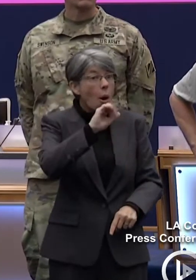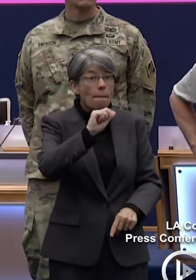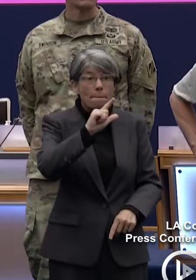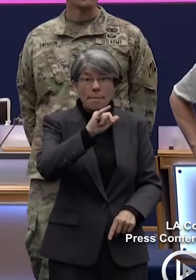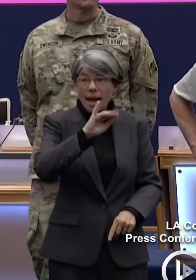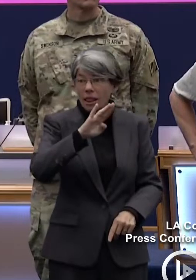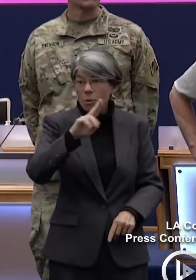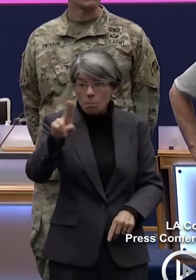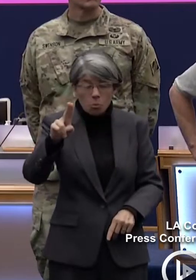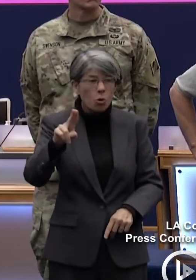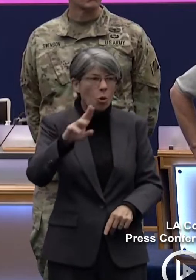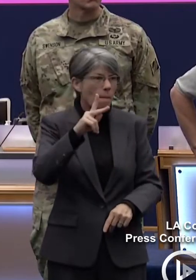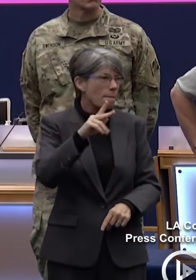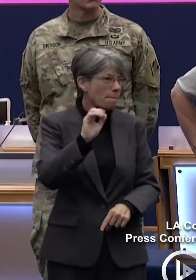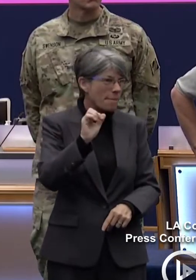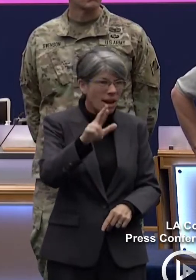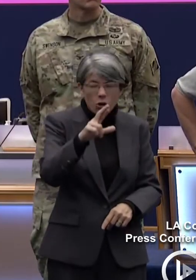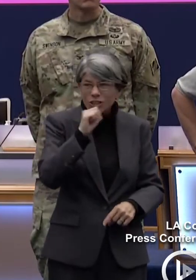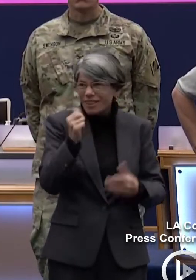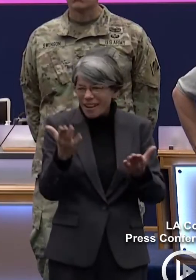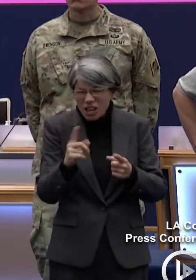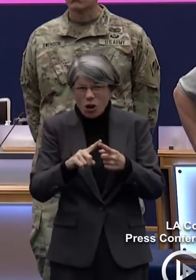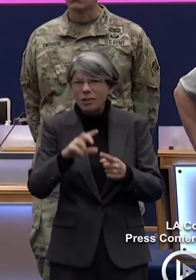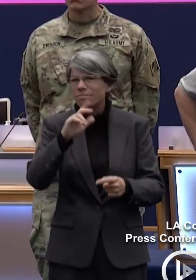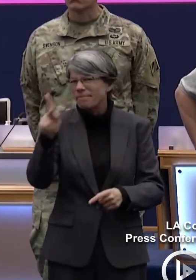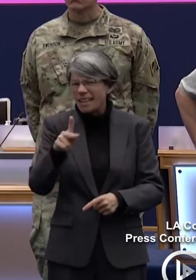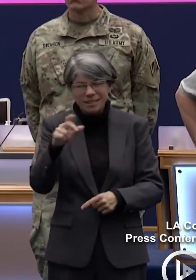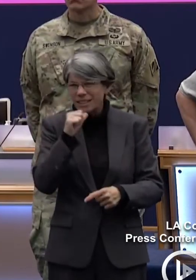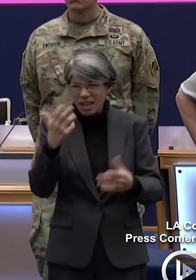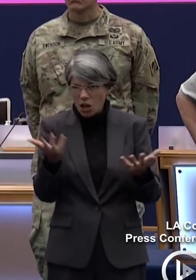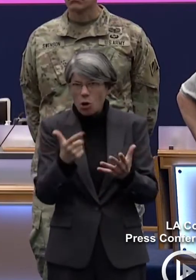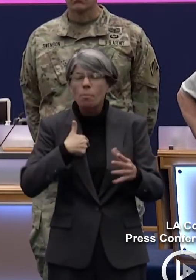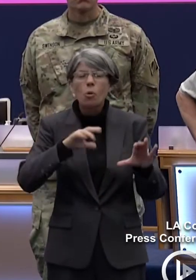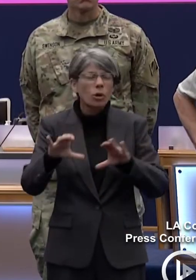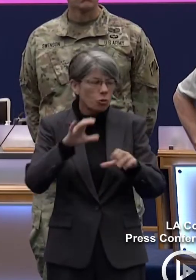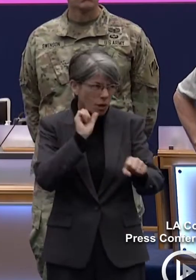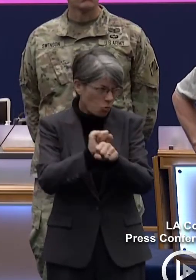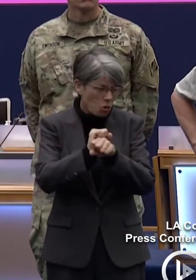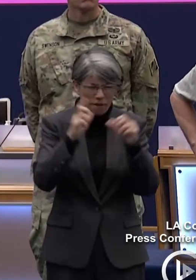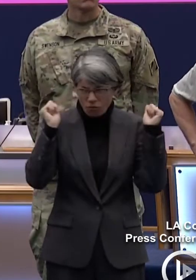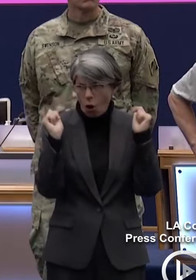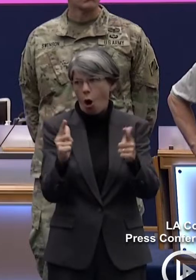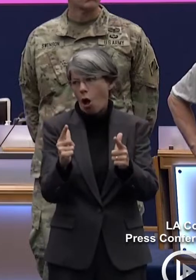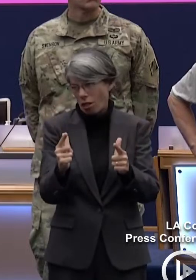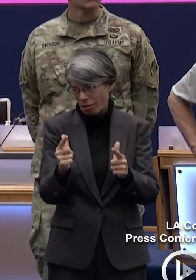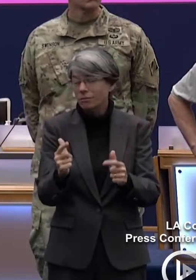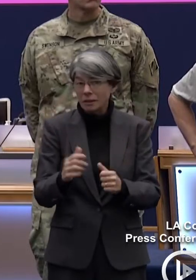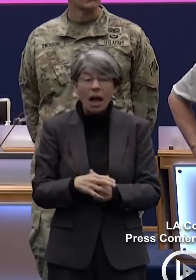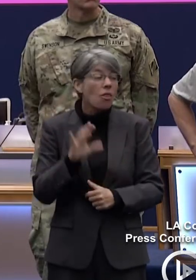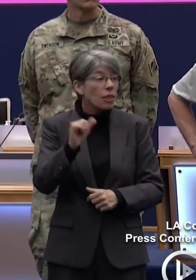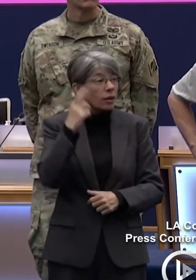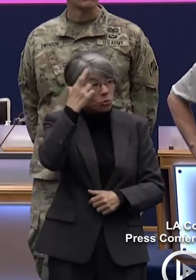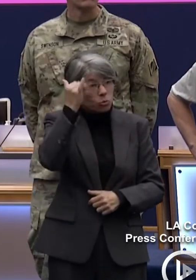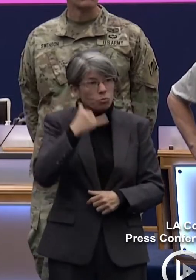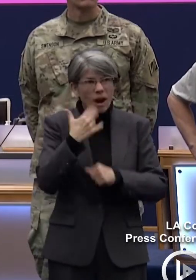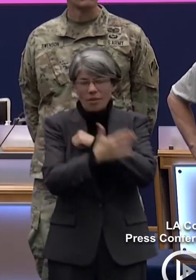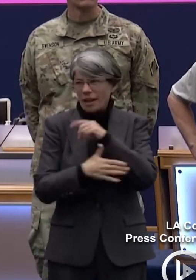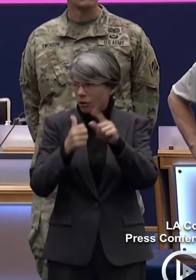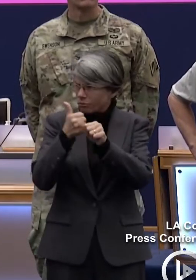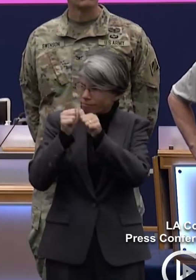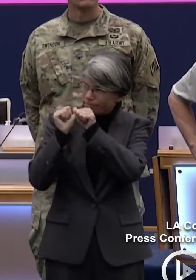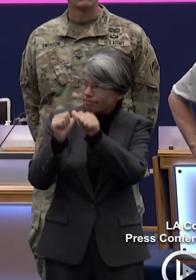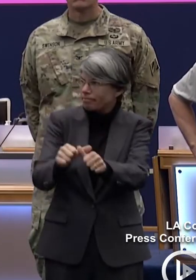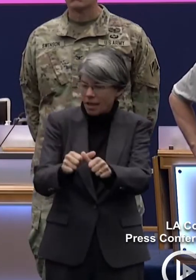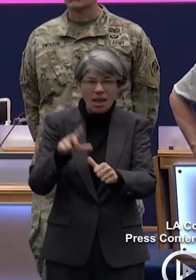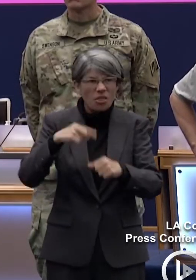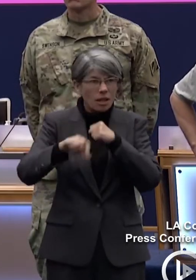isn't here. I know the mayor of Pasadena isn't here, but we're doing this work for everybody. And so that's why the county is continuing to lead